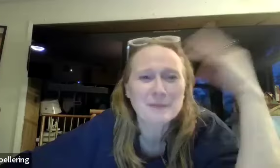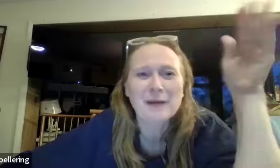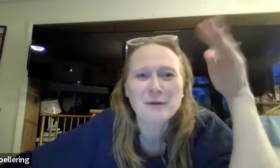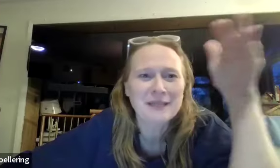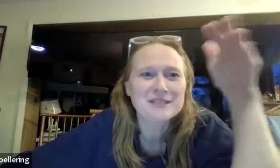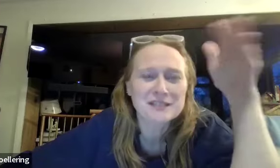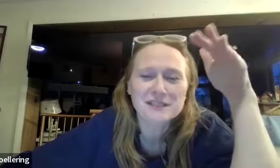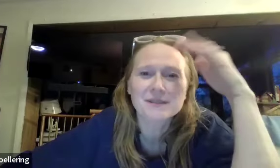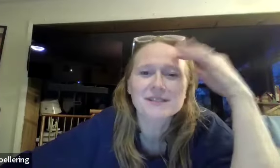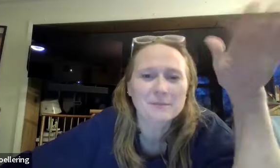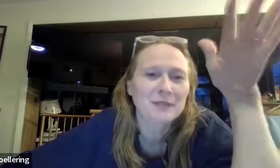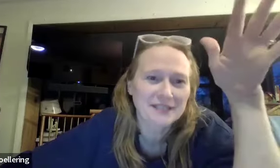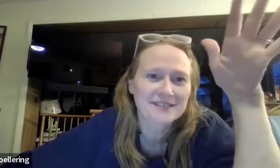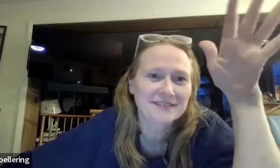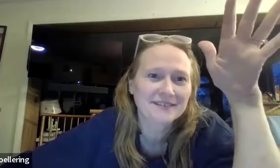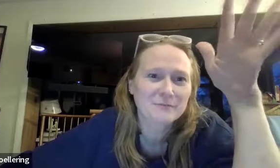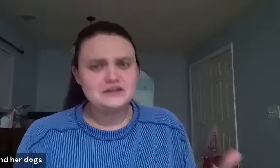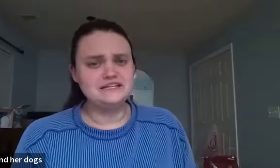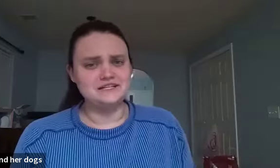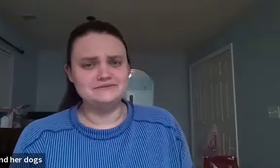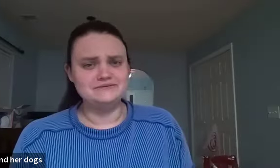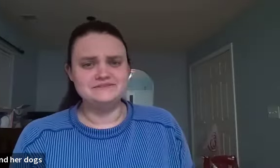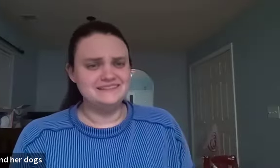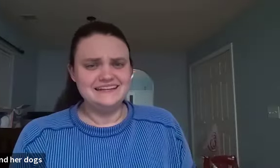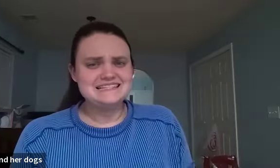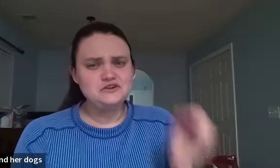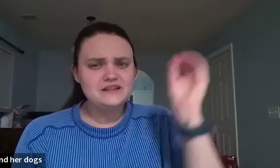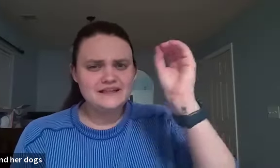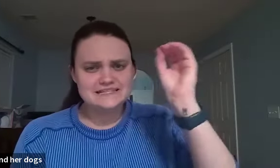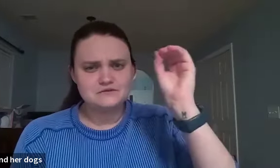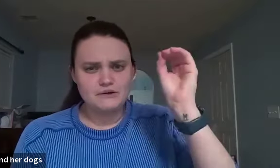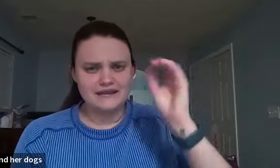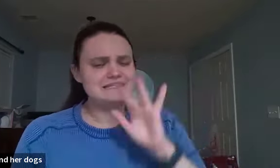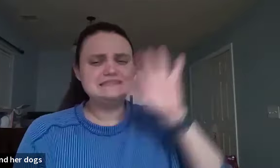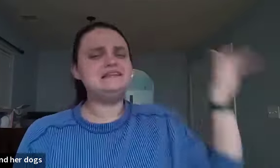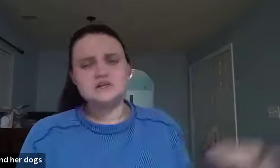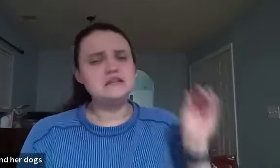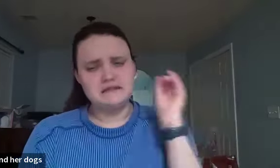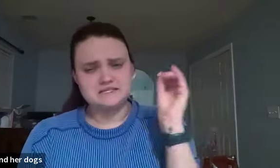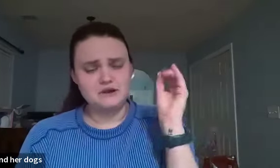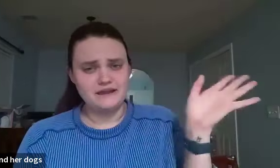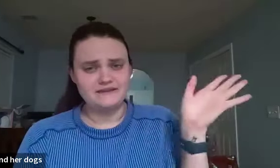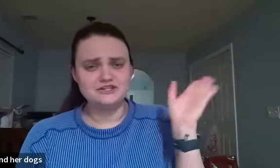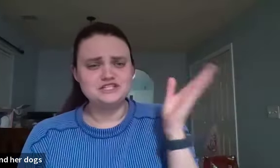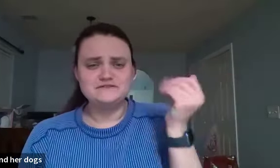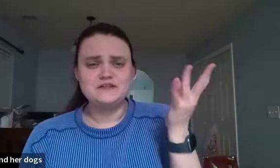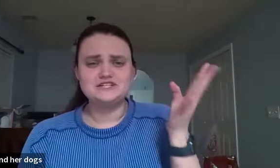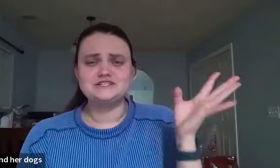somehow we managed to skip the simplest, We most literally basic. It's literally like zero again. It's literally like zero again. There's just a few that's just